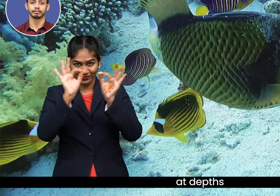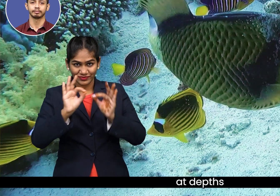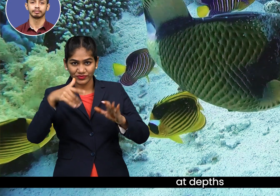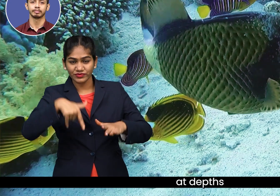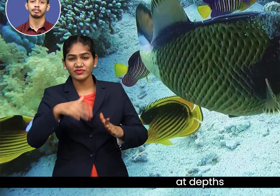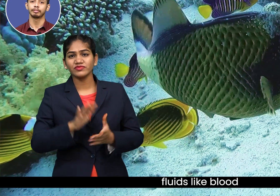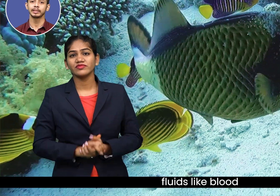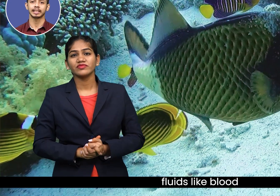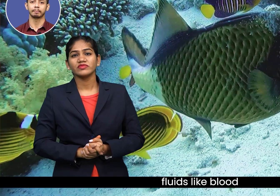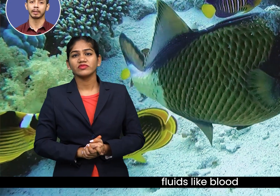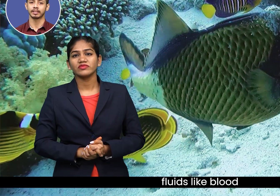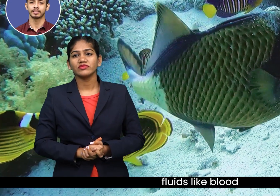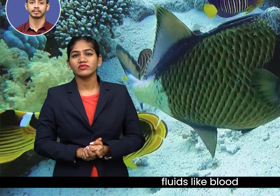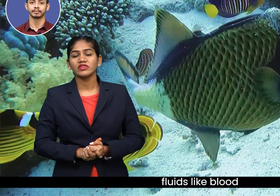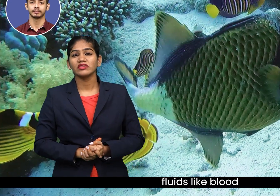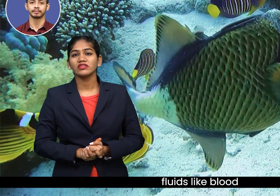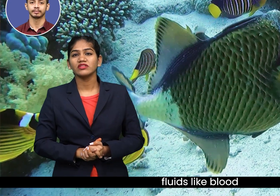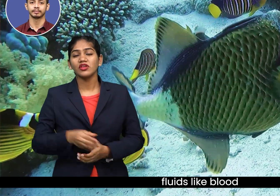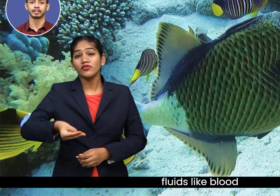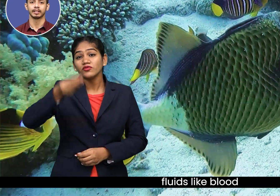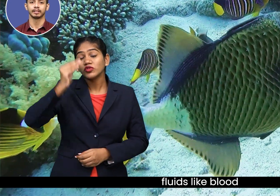depths, fluids like blood